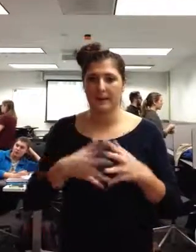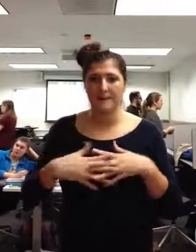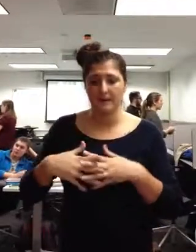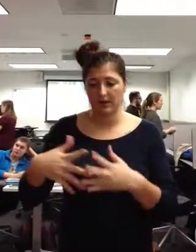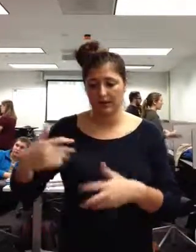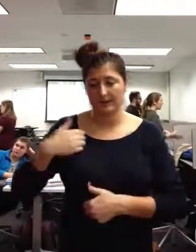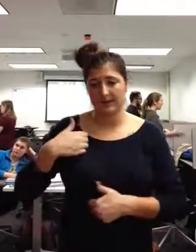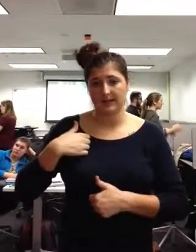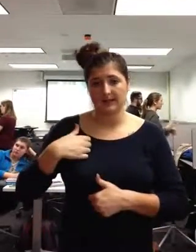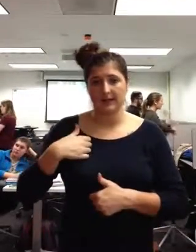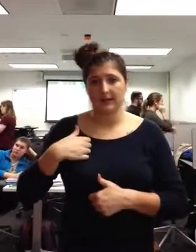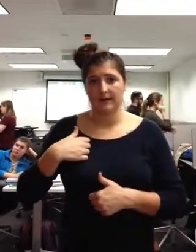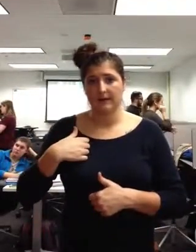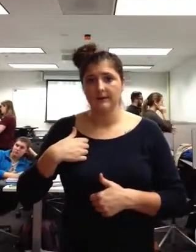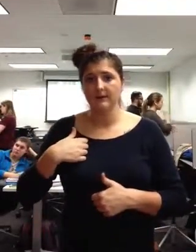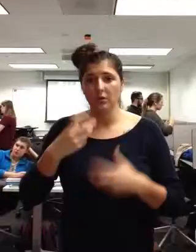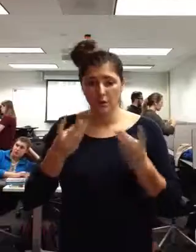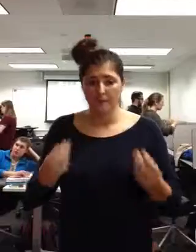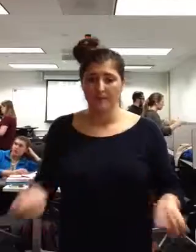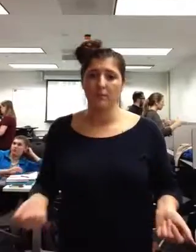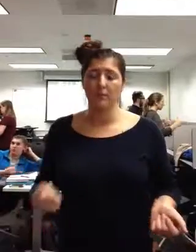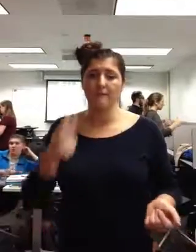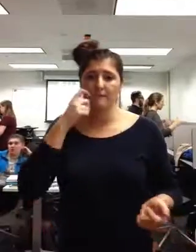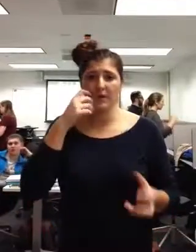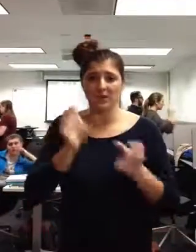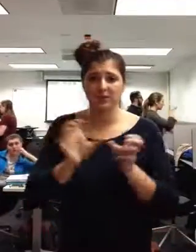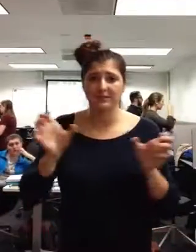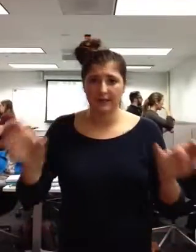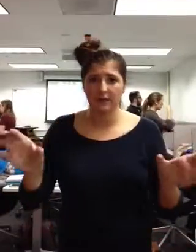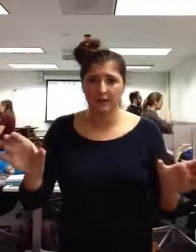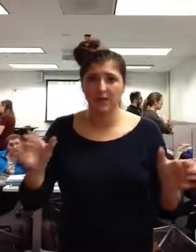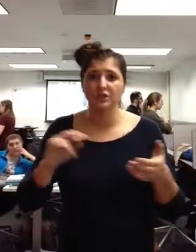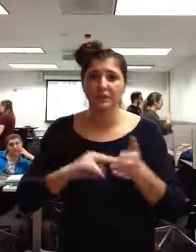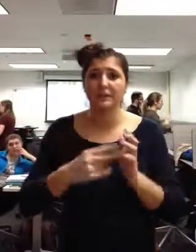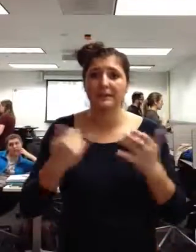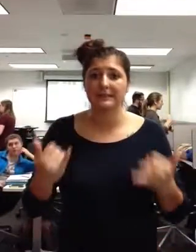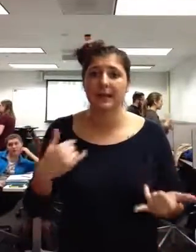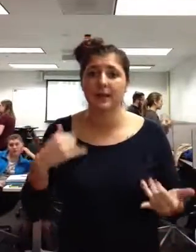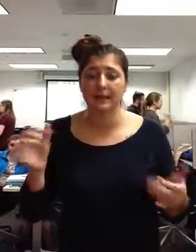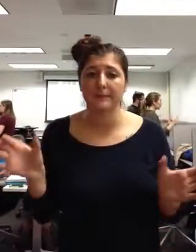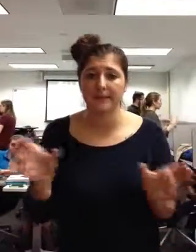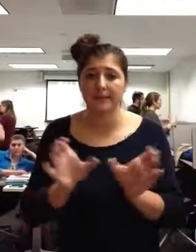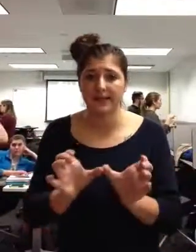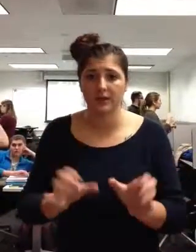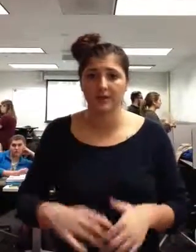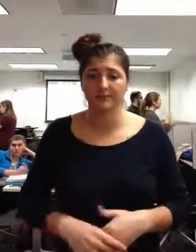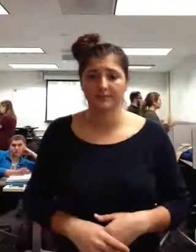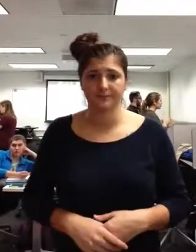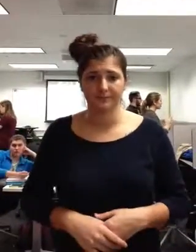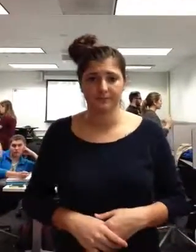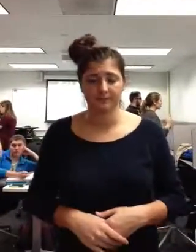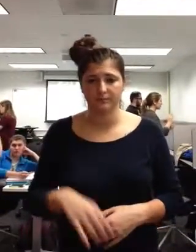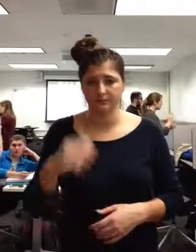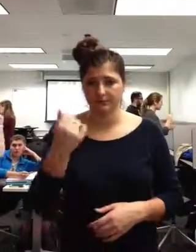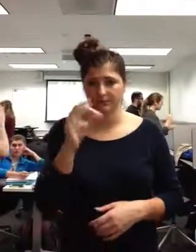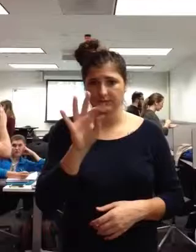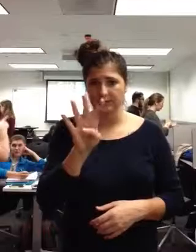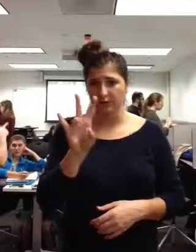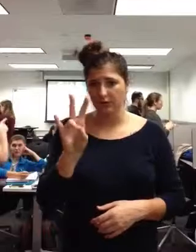segregation. A government committee report called To Secure These Rights, published in 1947, condemned